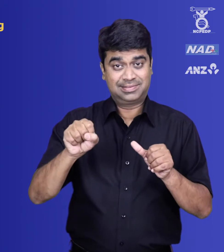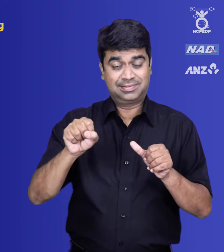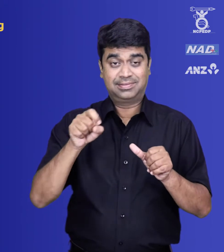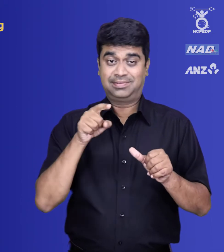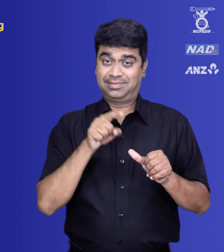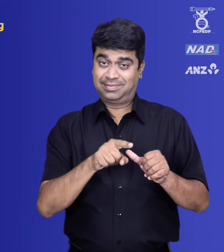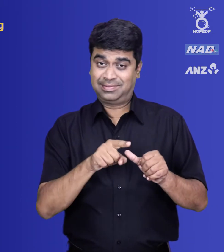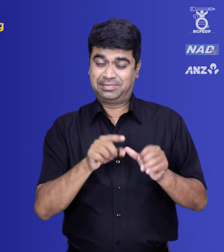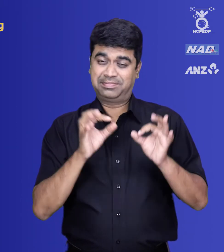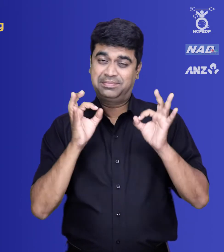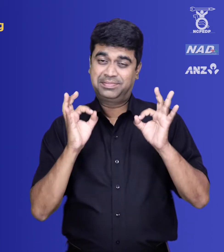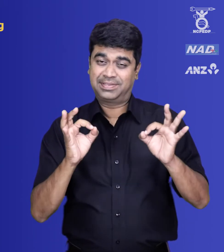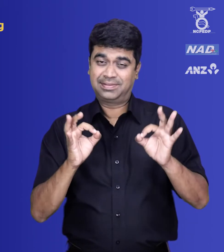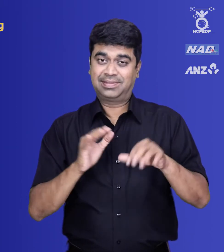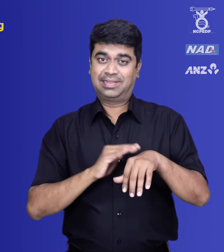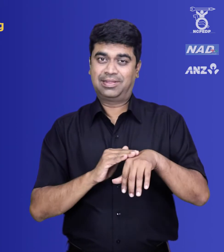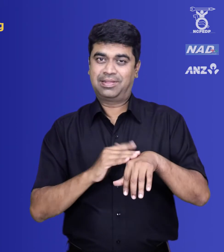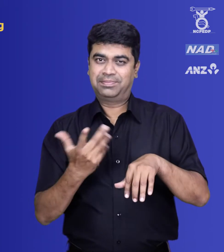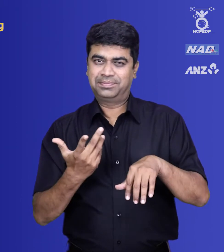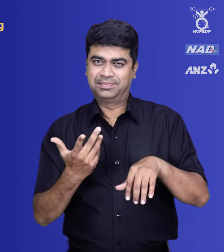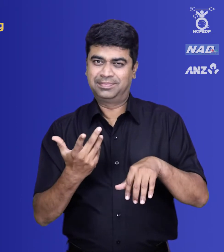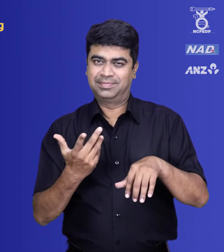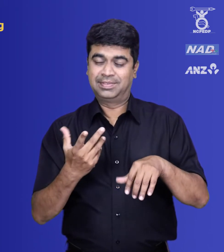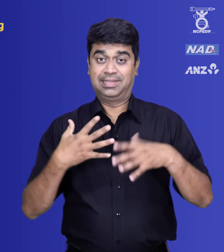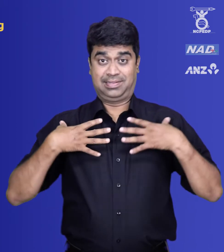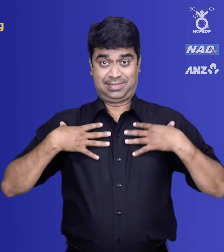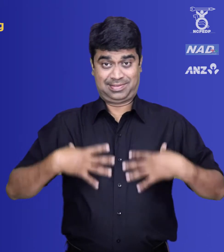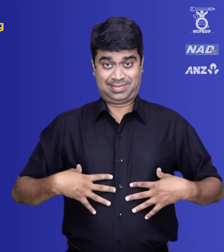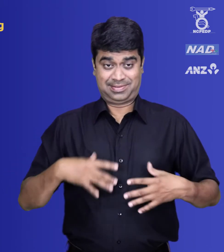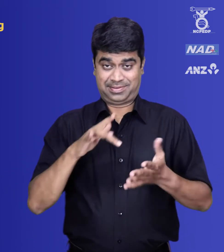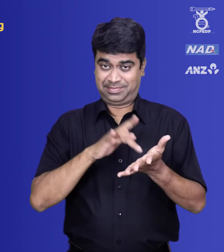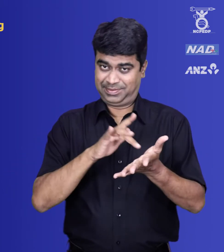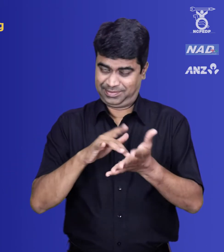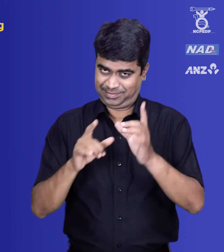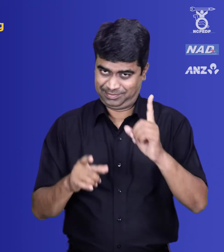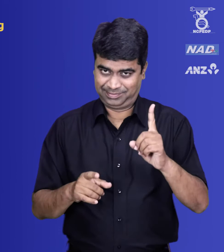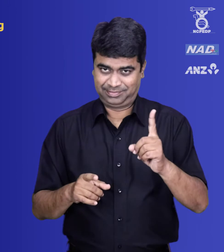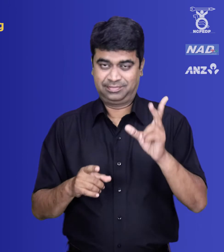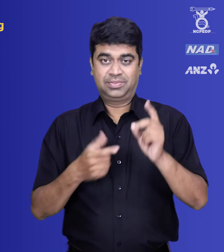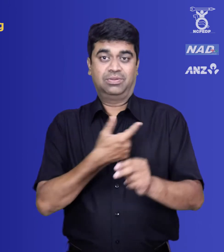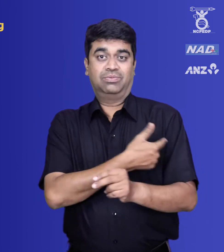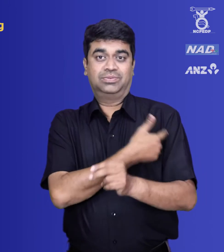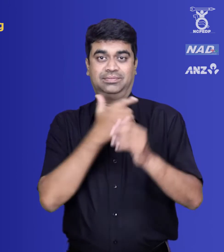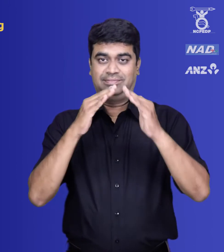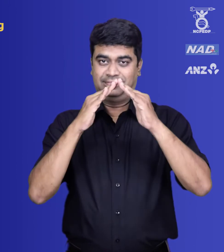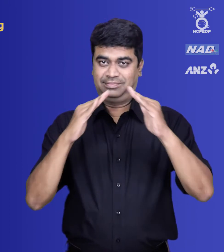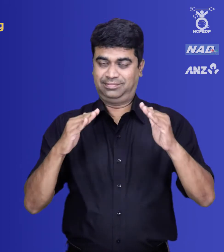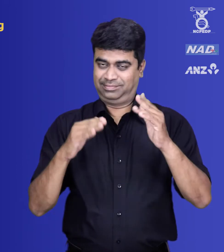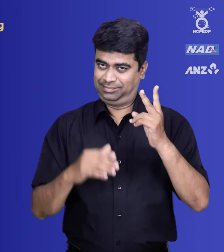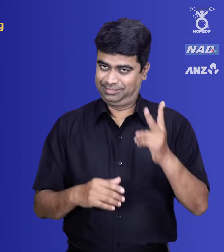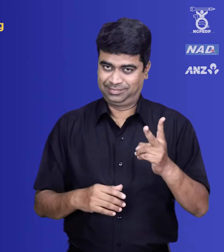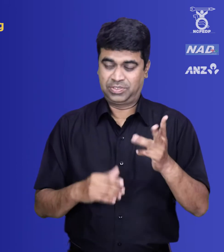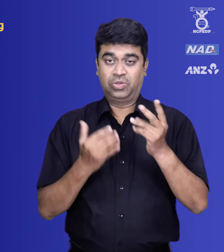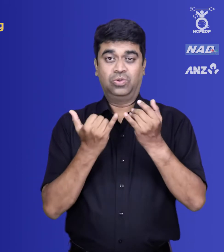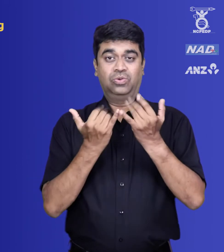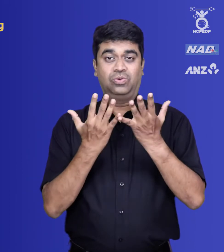providing accessibility in all their buildings and spaces, providing essential services such as all primary